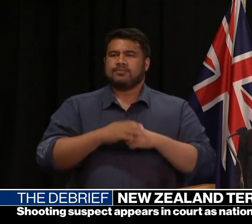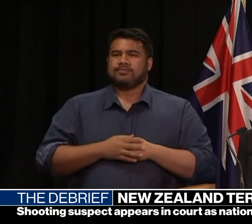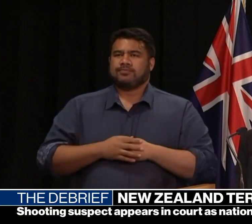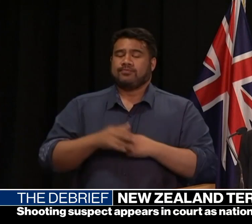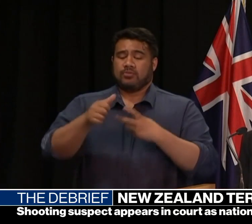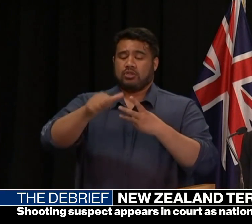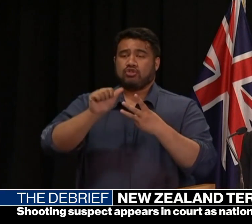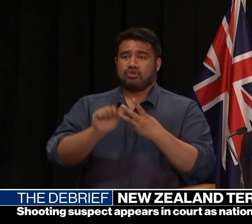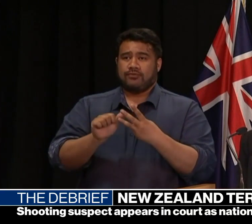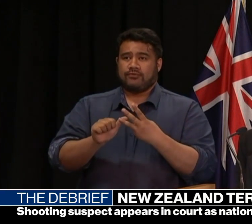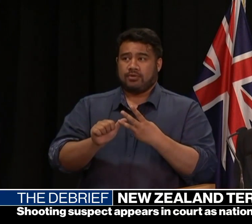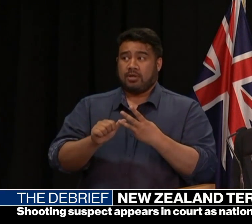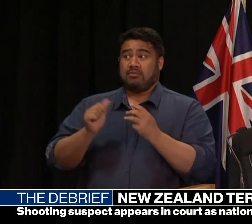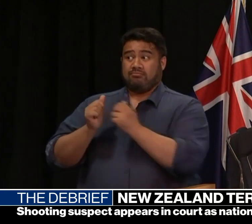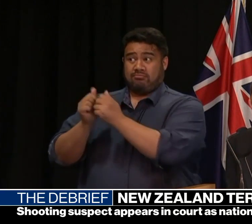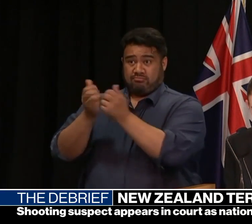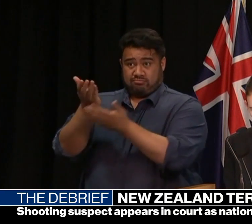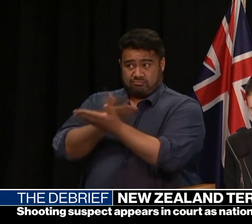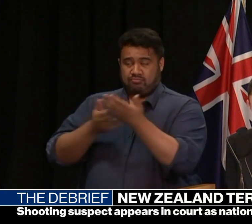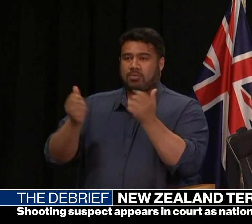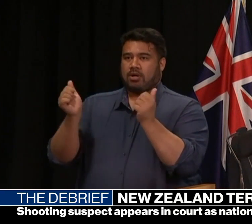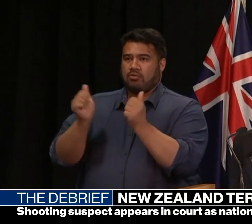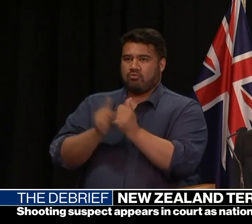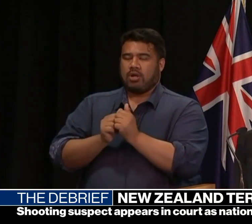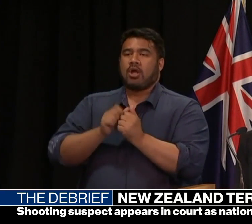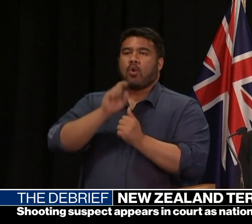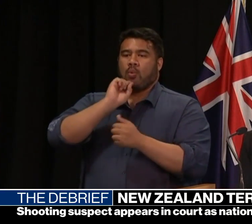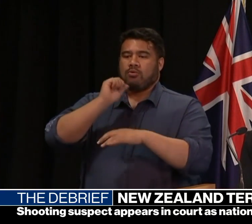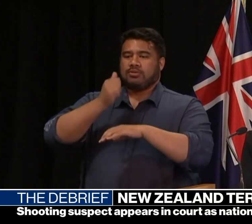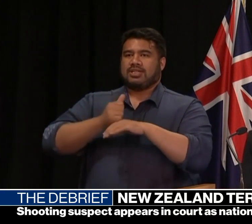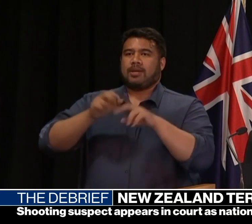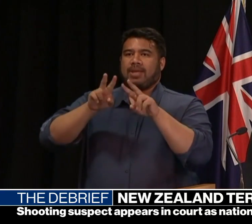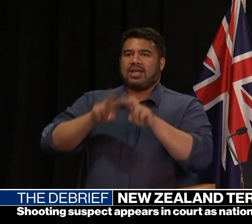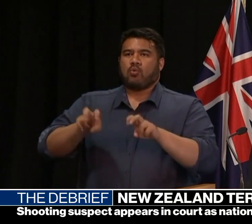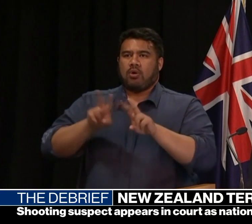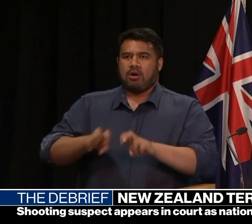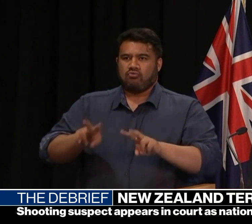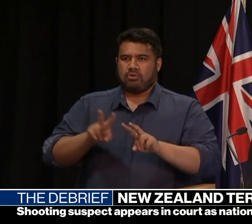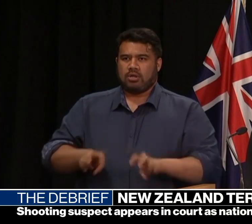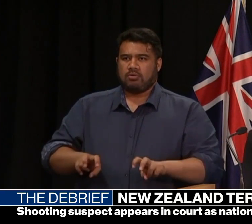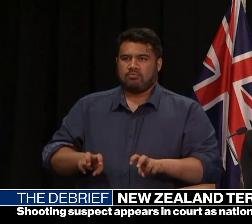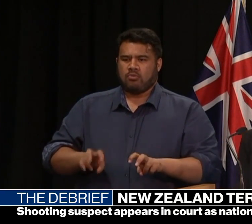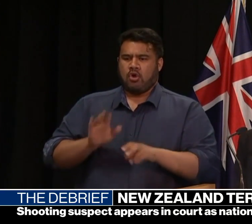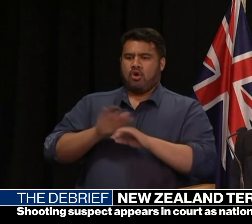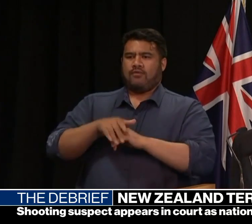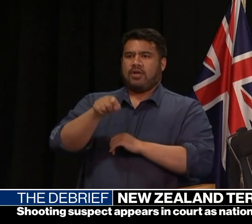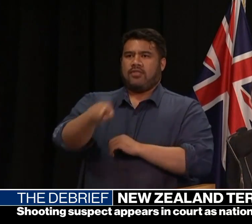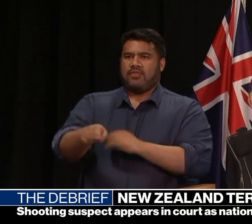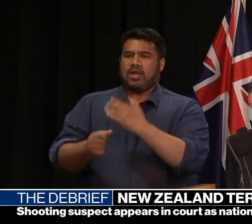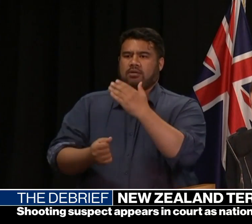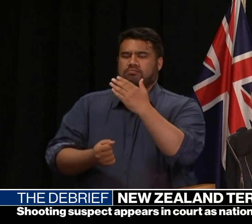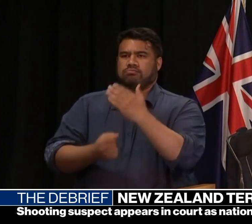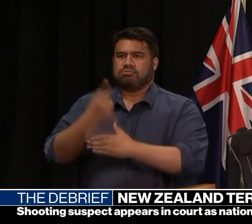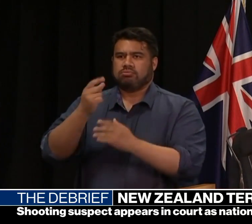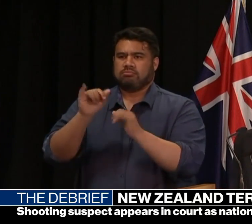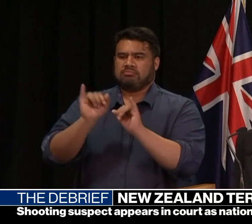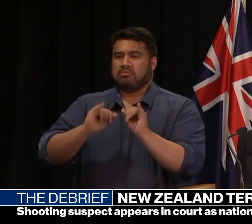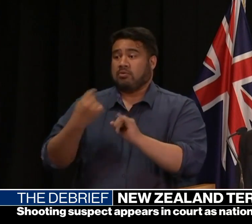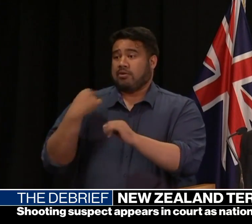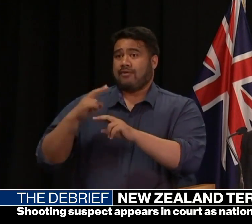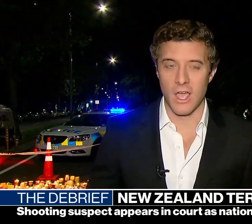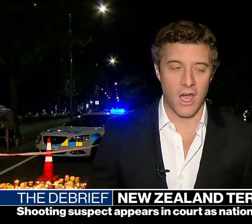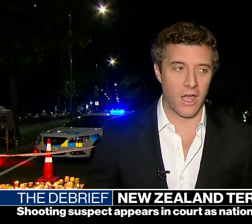prime minister has come out and said within the next 10 days, she wants stronger laws that could include a ban on